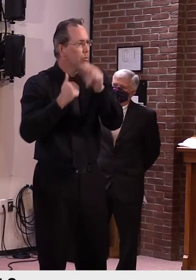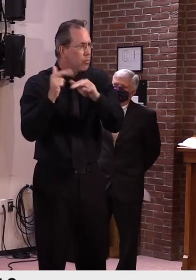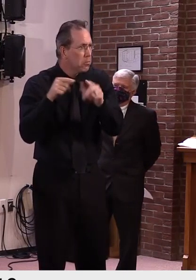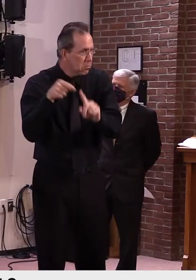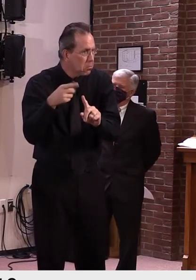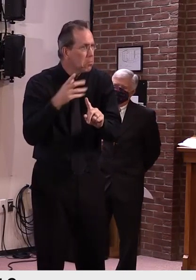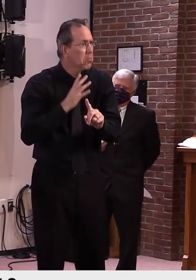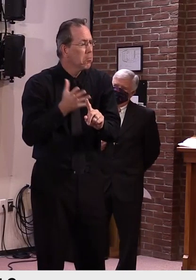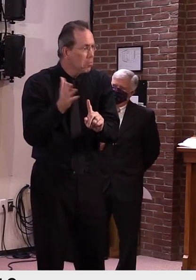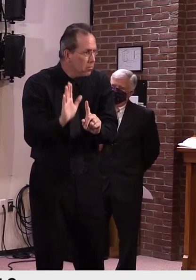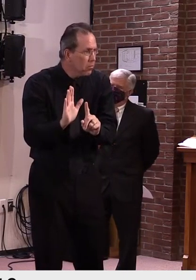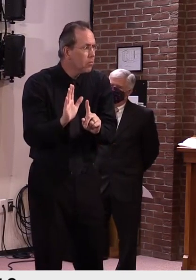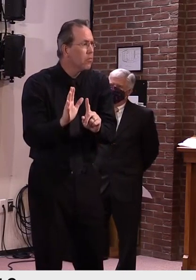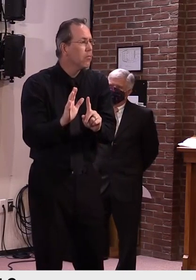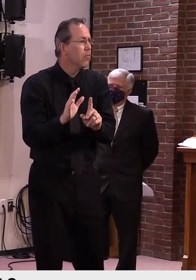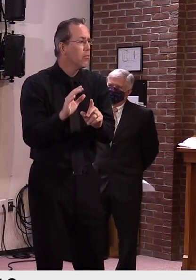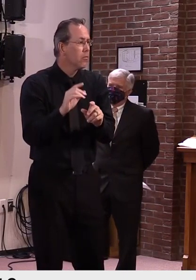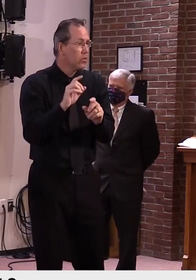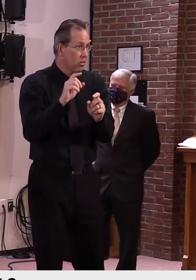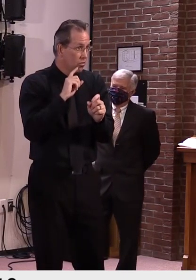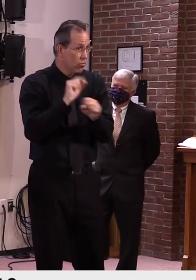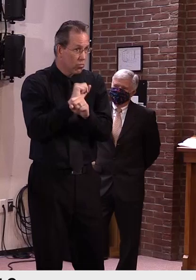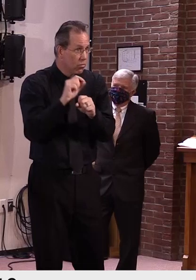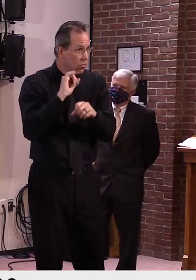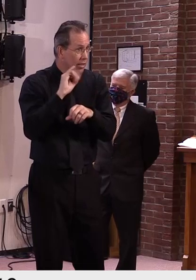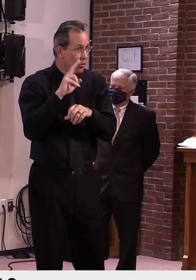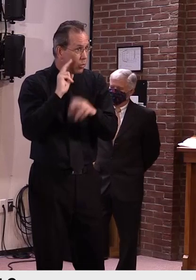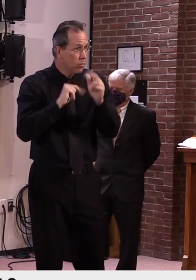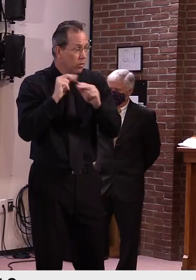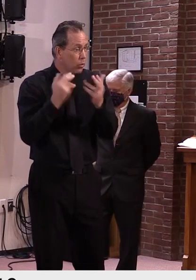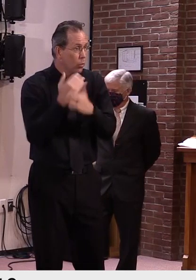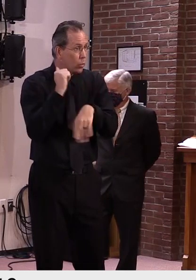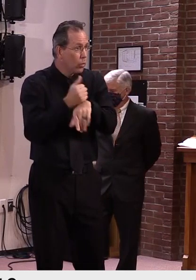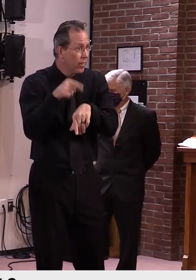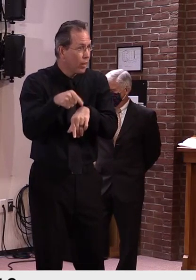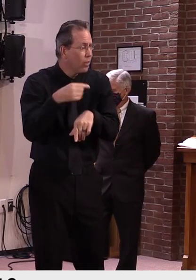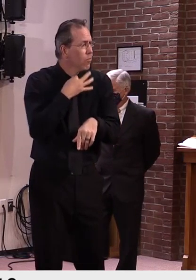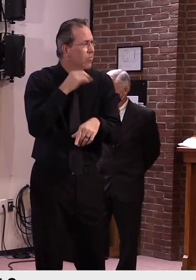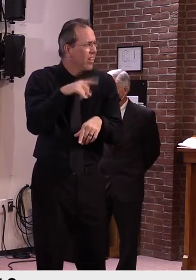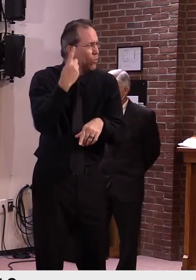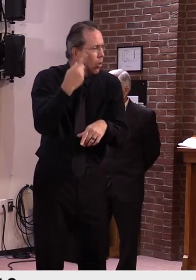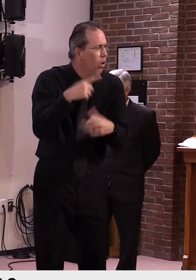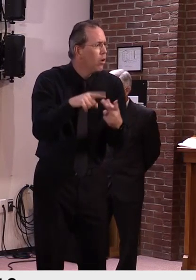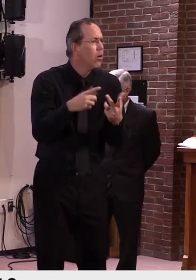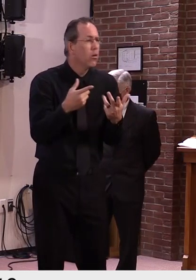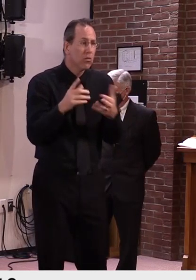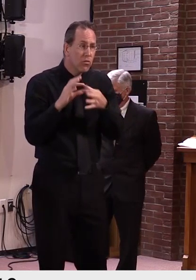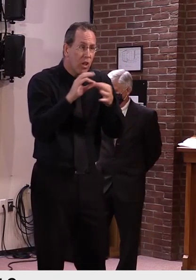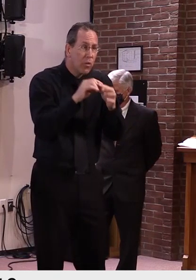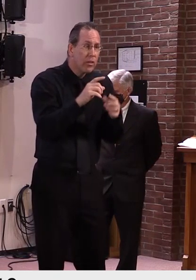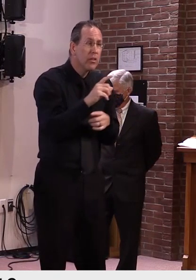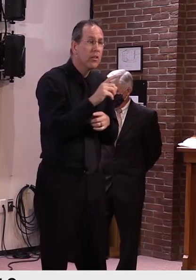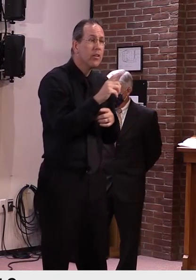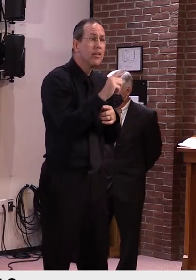an ICU in conjunction with telemedicine to darkness, okay, on the assumption that